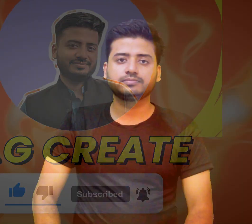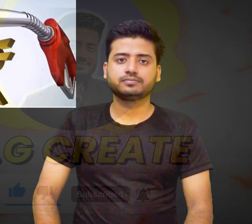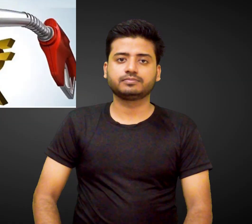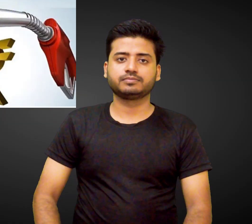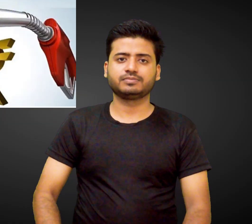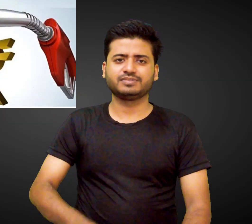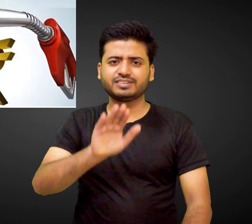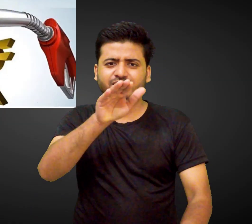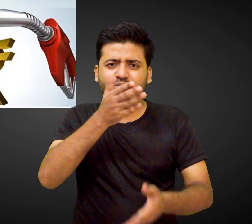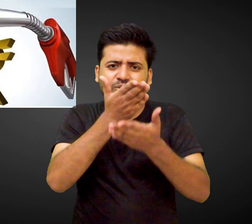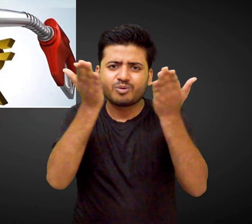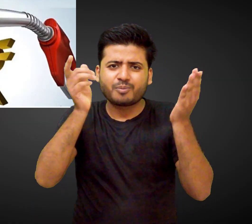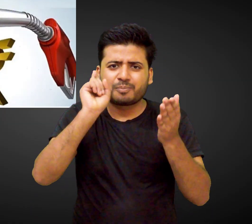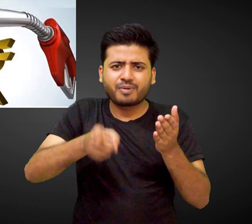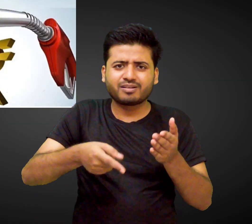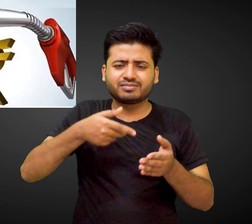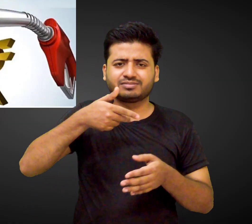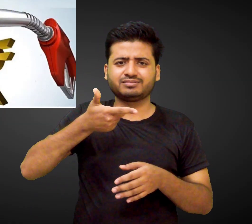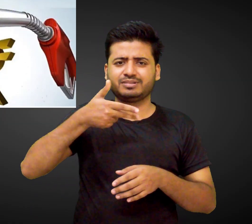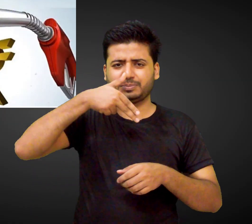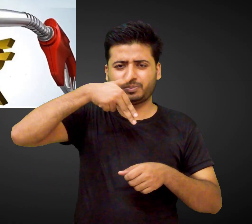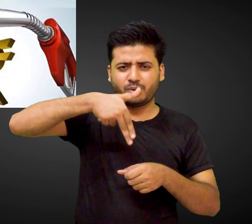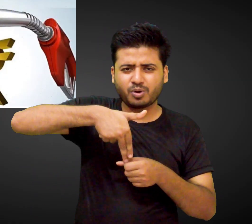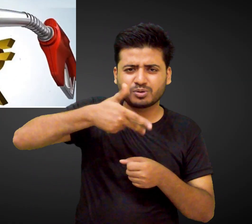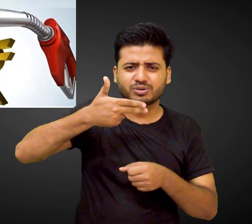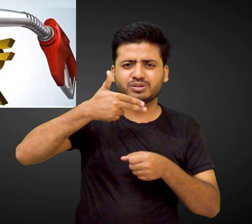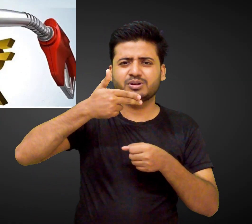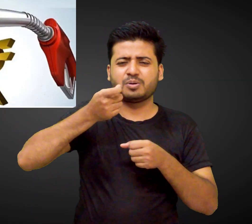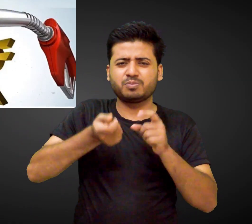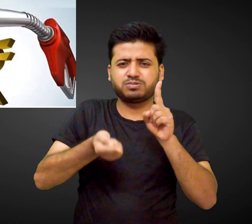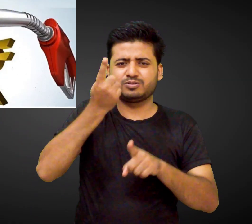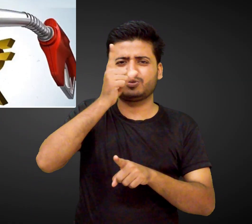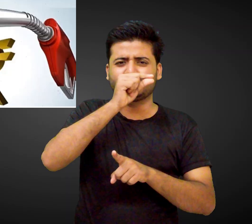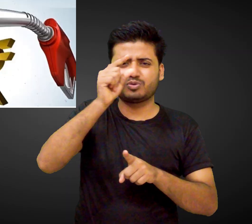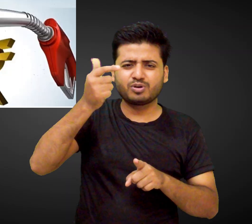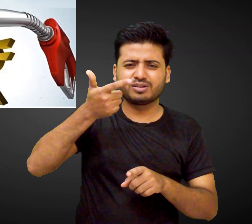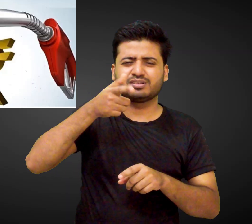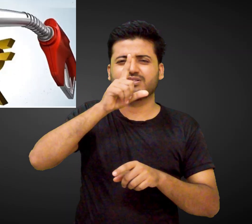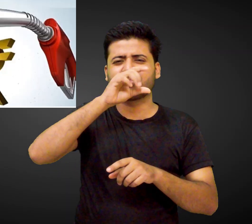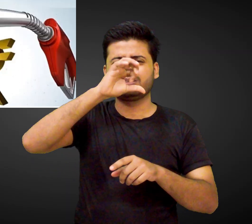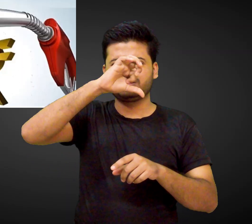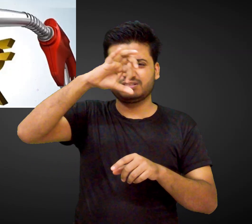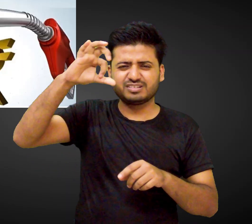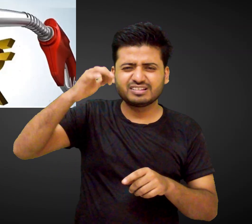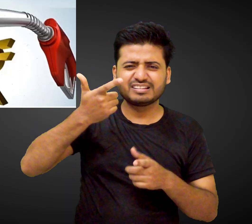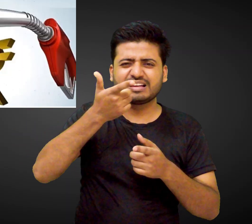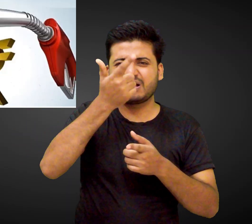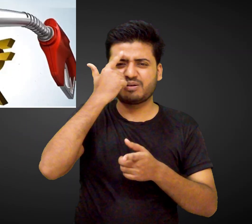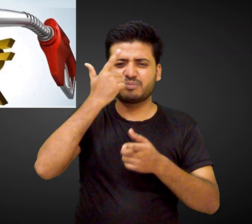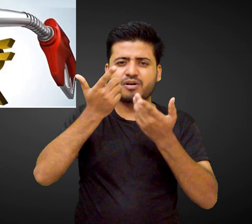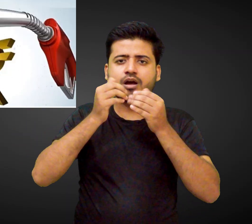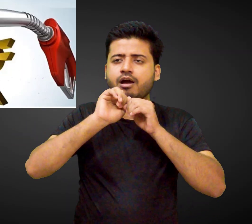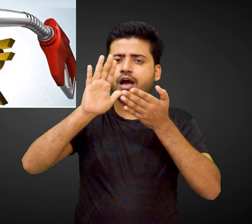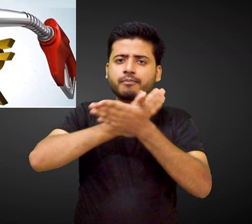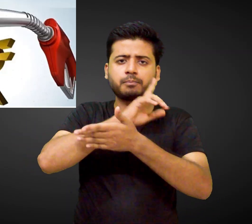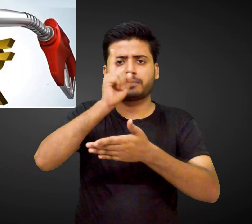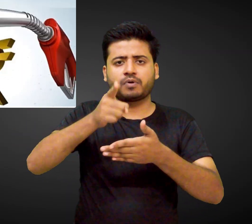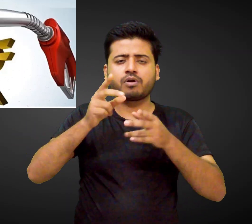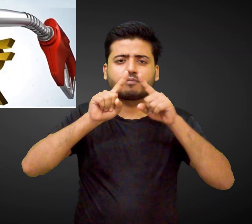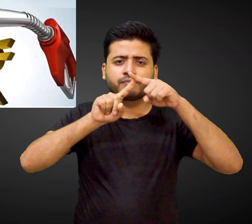Petrol and diesel ek LTR price cheap how? To make your petrol or diesel go further and effectively lower your cost per liter,